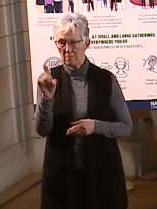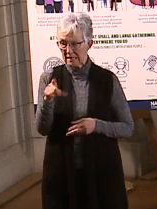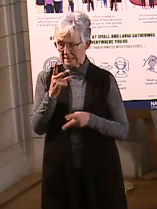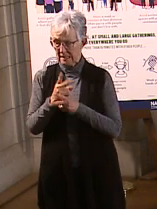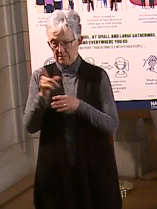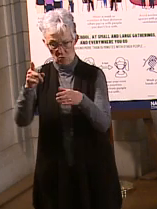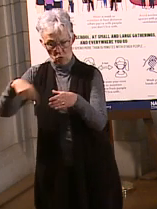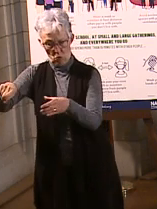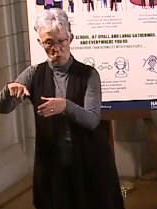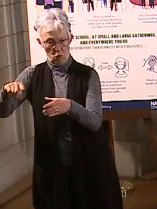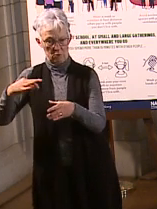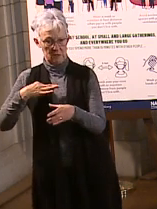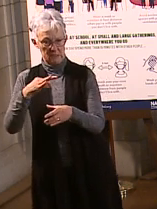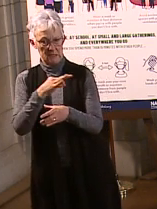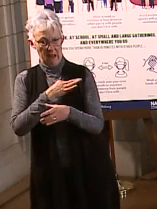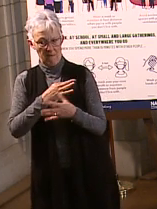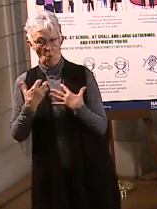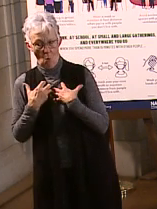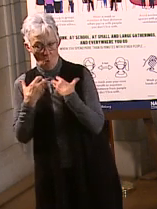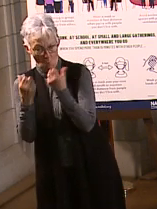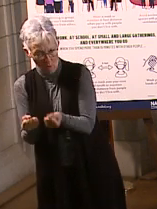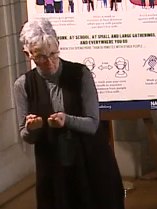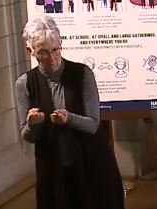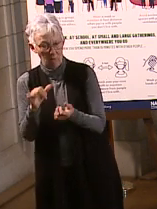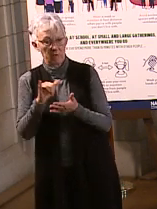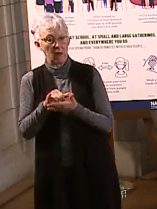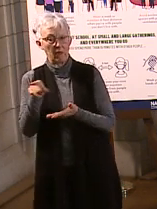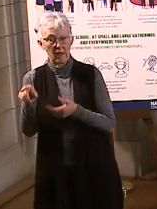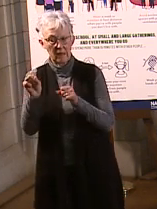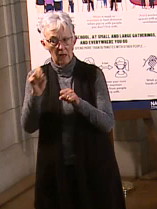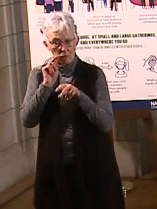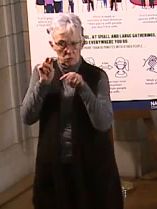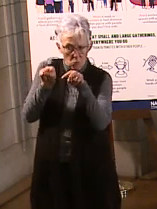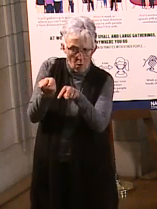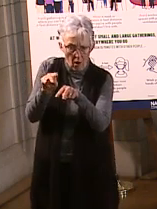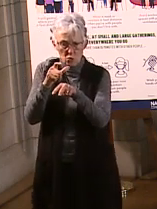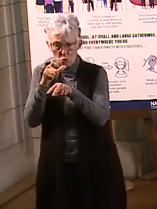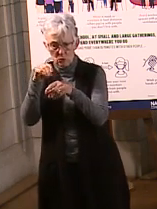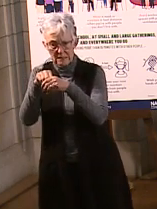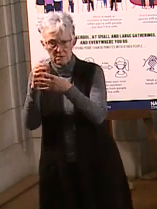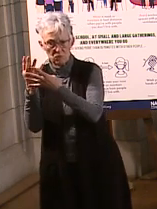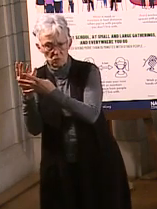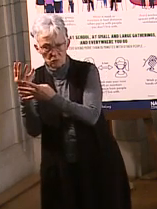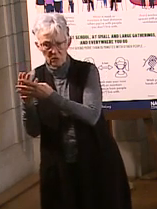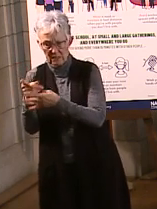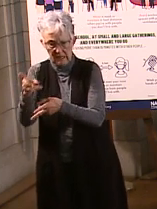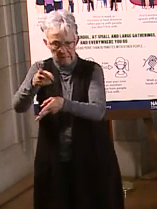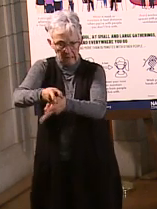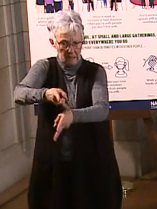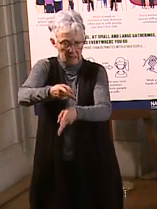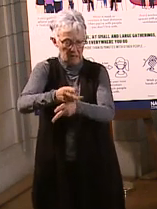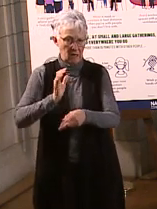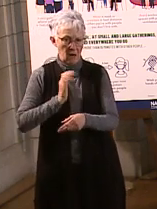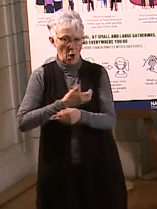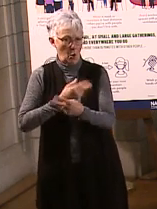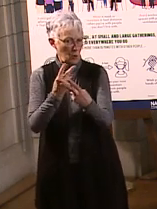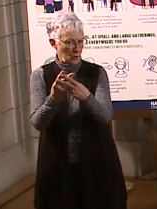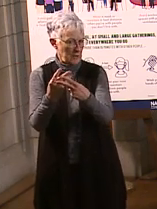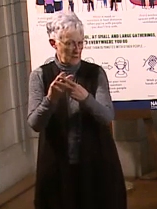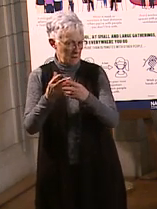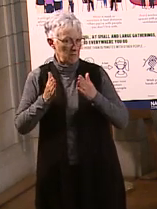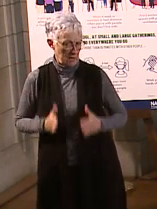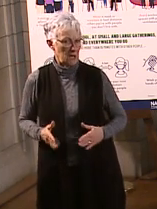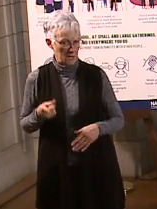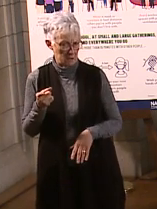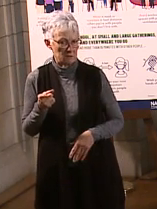those facilities so that the inmates can be taken care of and that they're not, in danger of having a